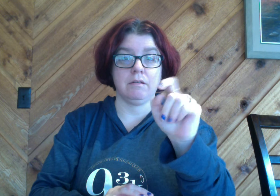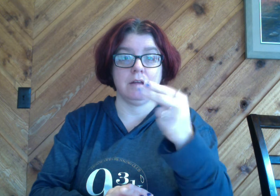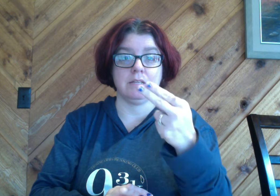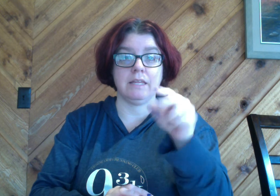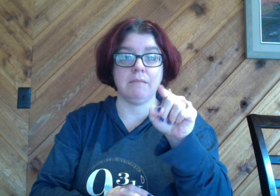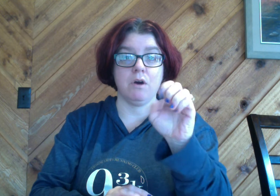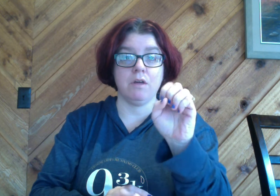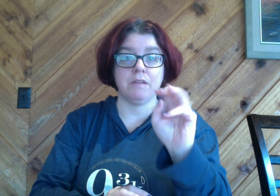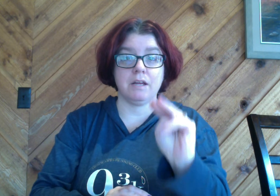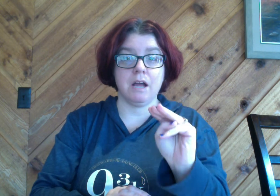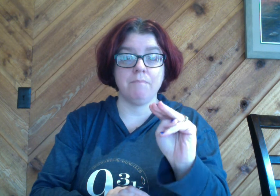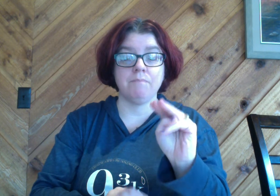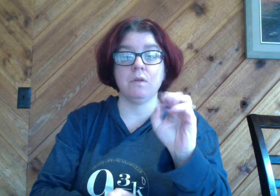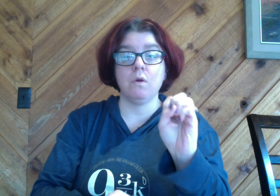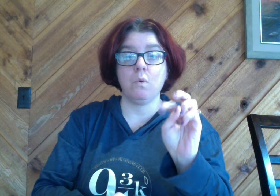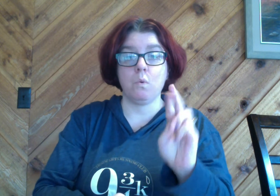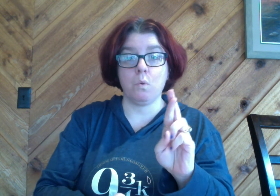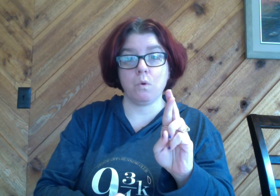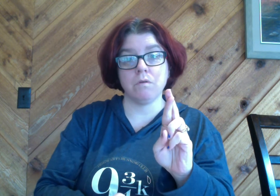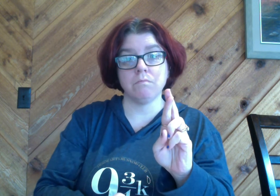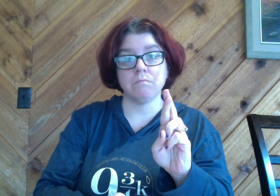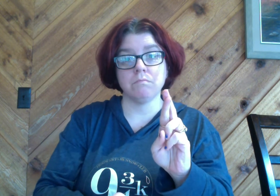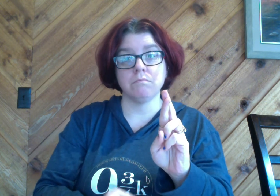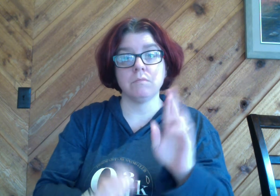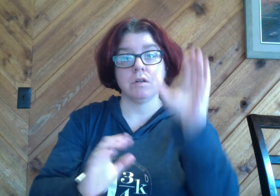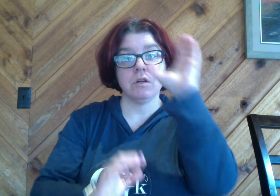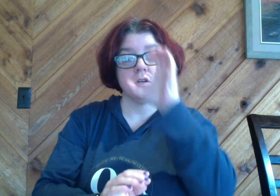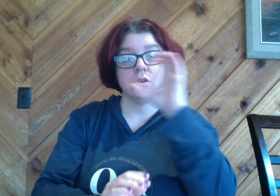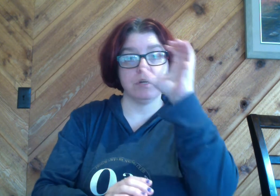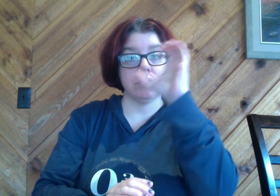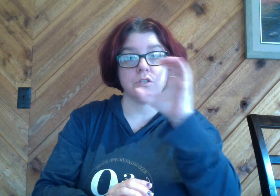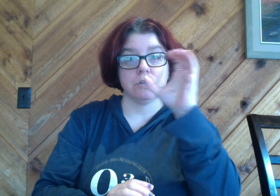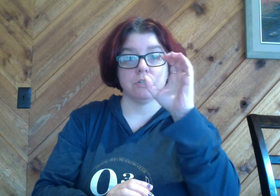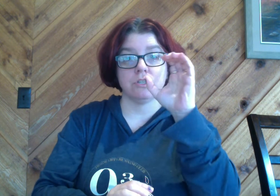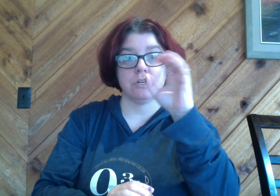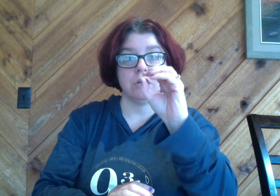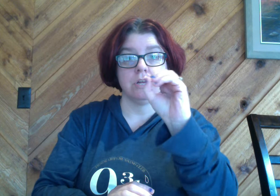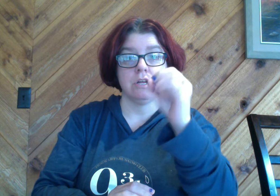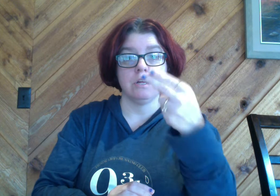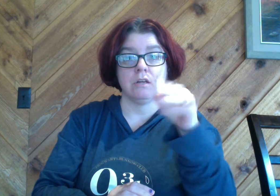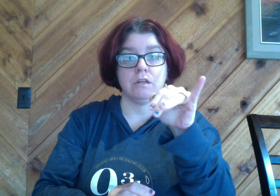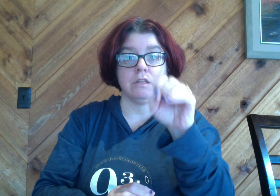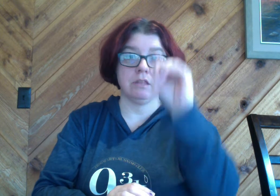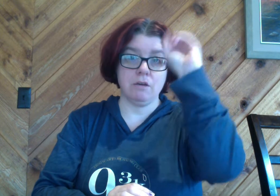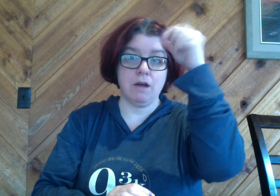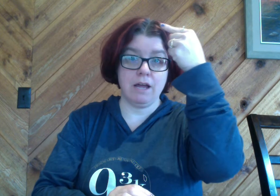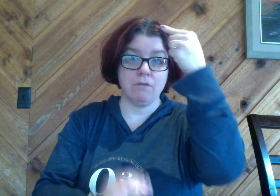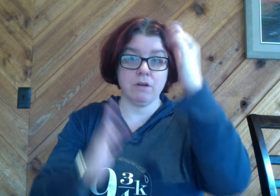on dailymoth.com, or you can search the Ohio